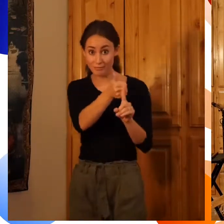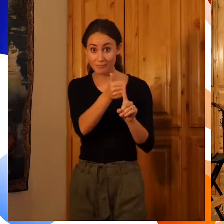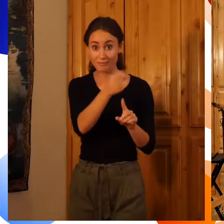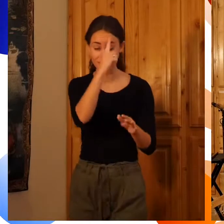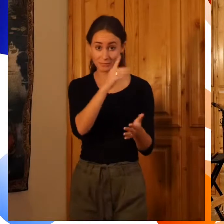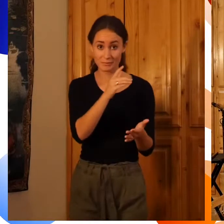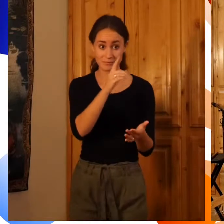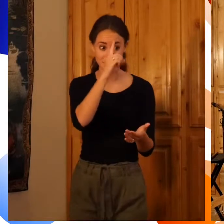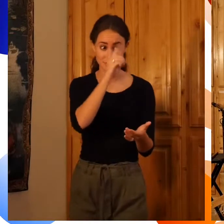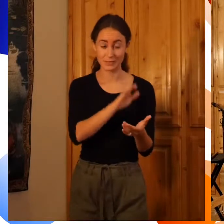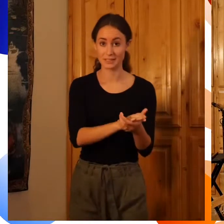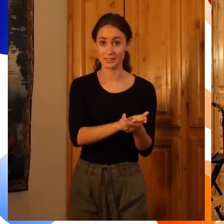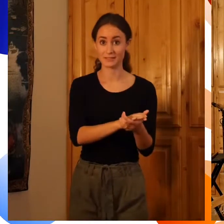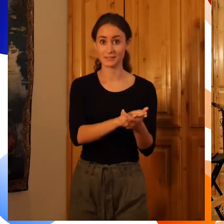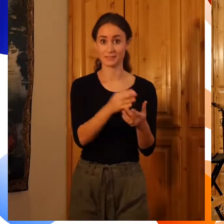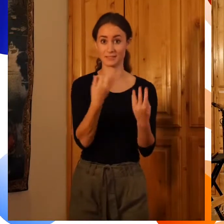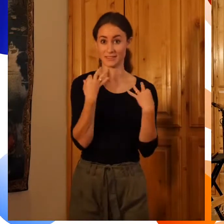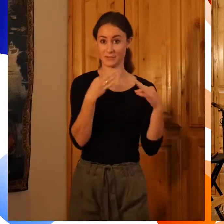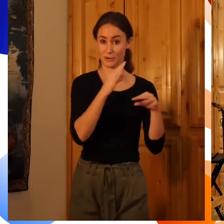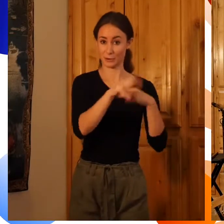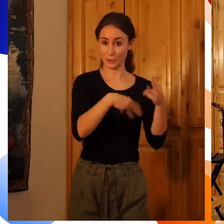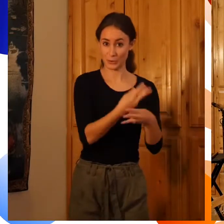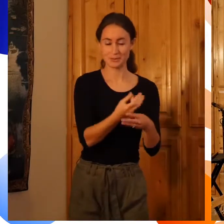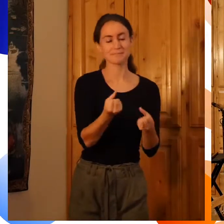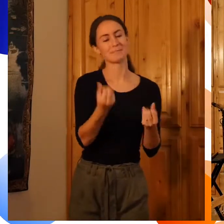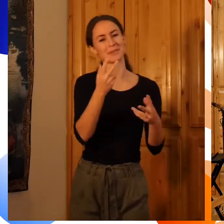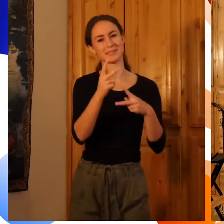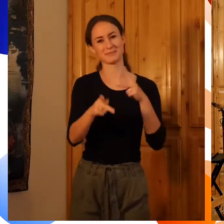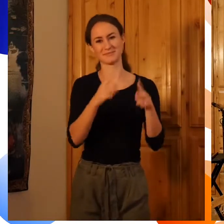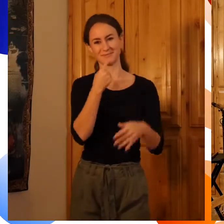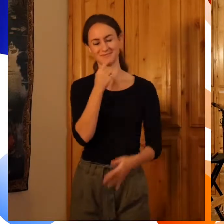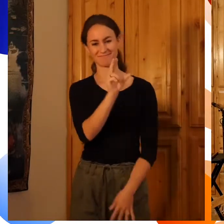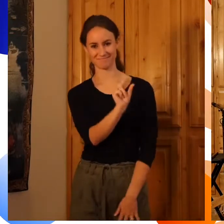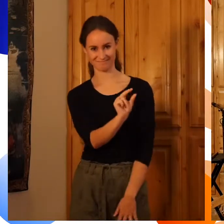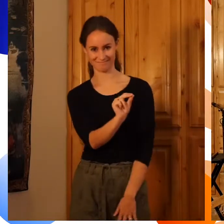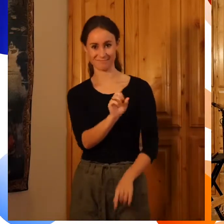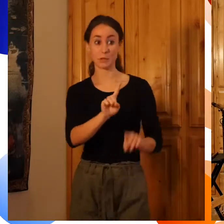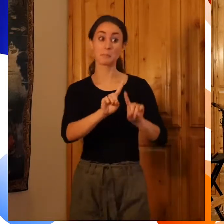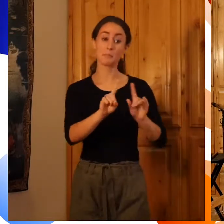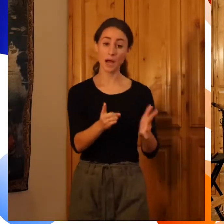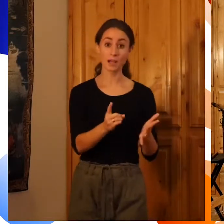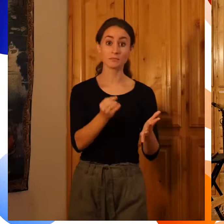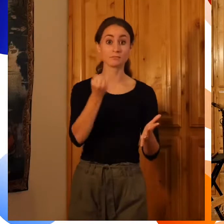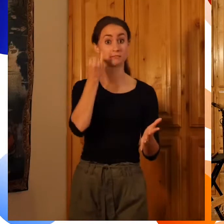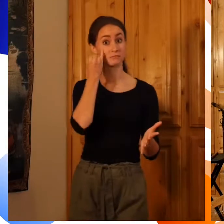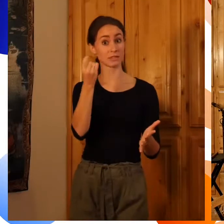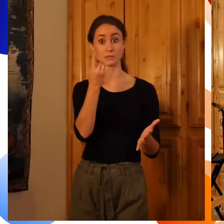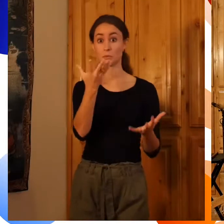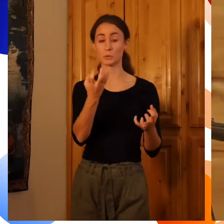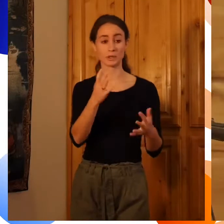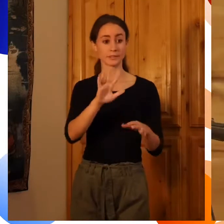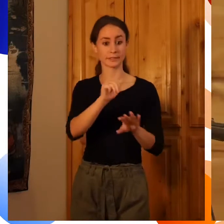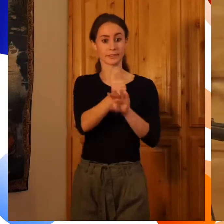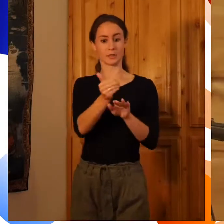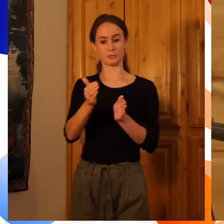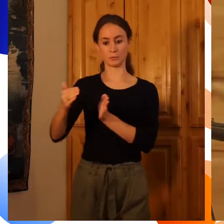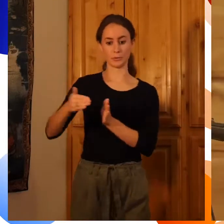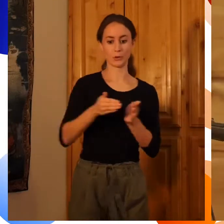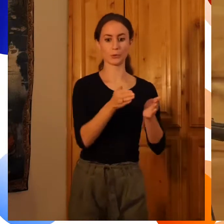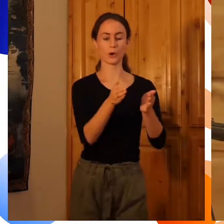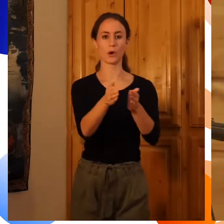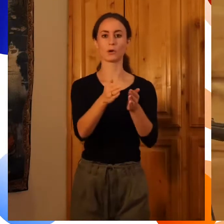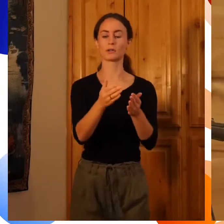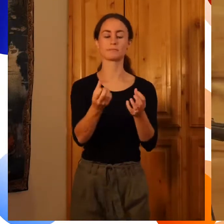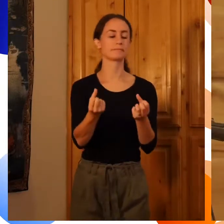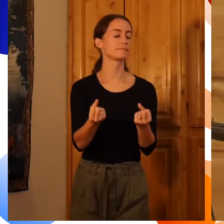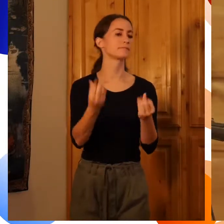if somebody wants to, like, build a road that went too close to the Hill of Tara, they had mobs of people coming out They'd and show stopping up them